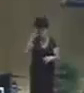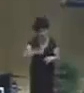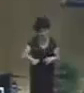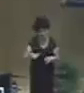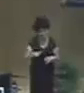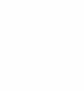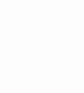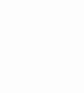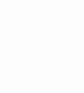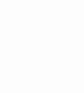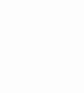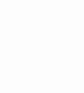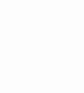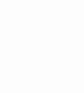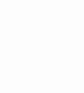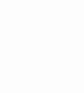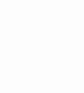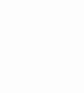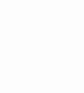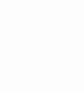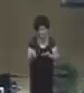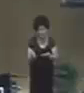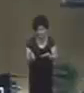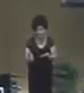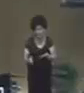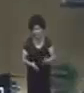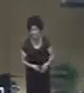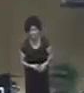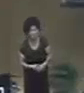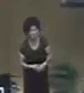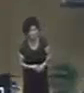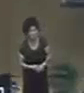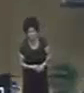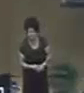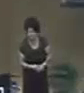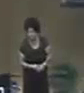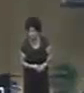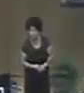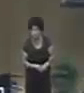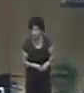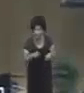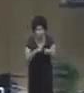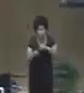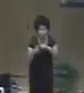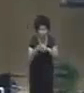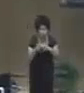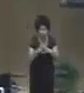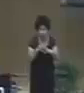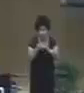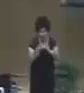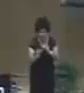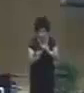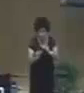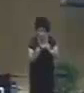resources. We're into open education resources. We're into open practice. And so we're happy to share that. Most of the software we use for our learning management